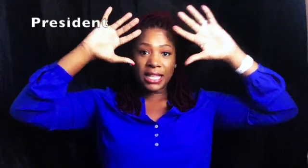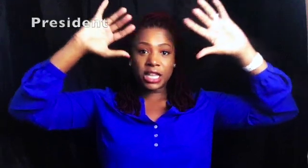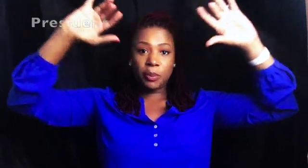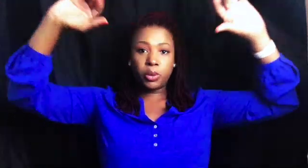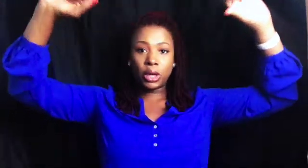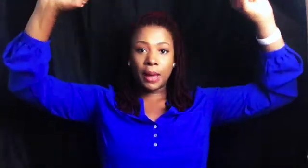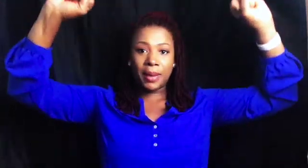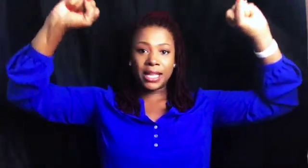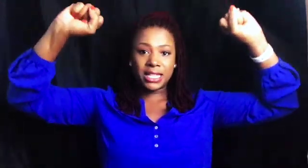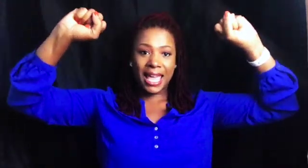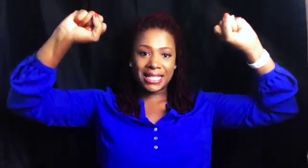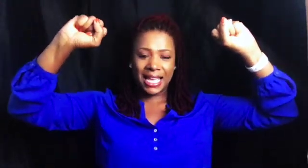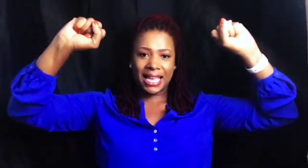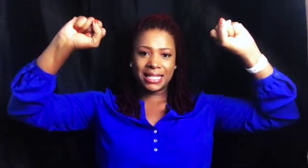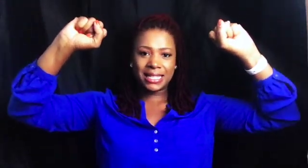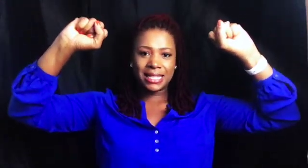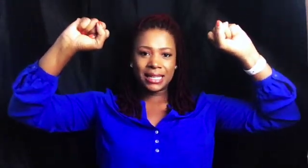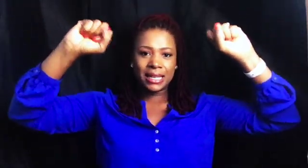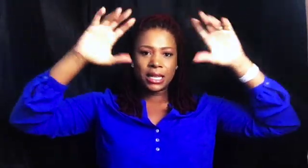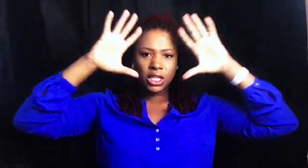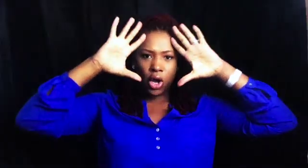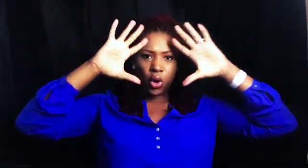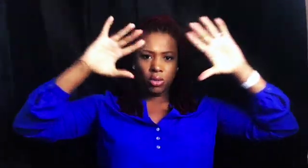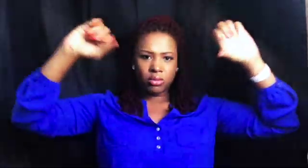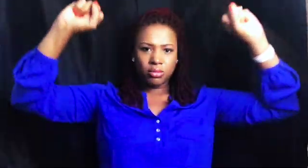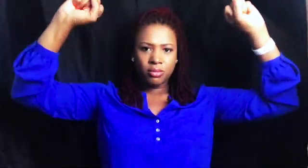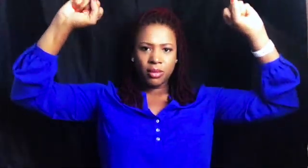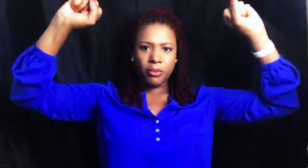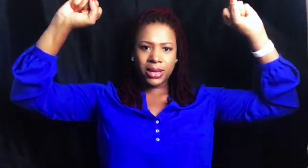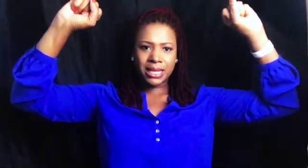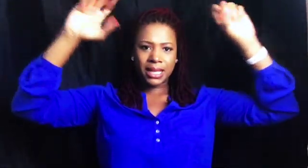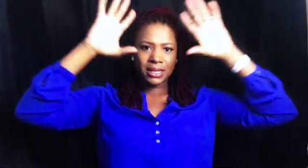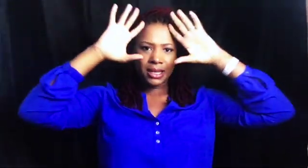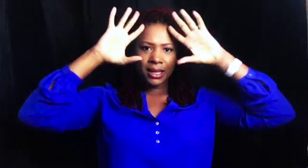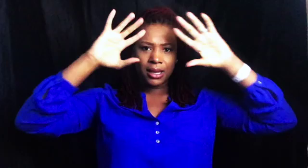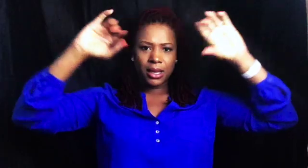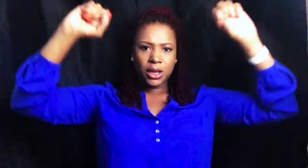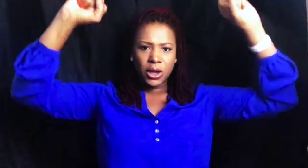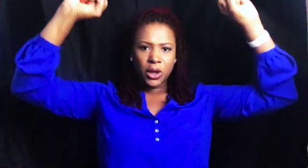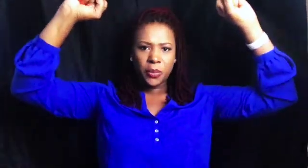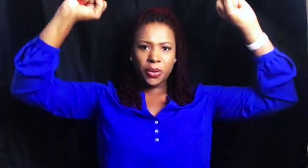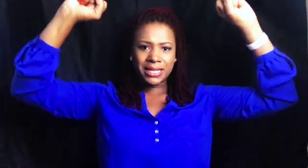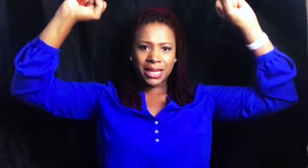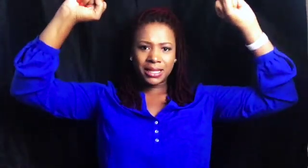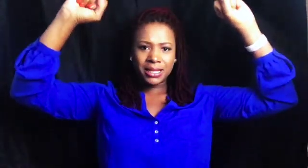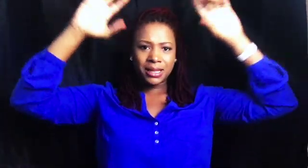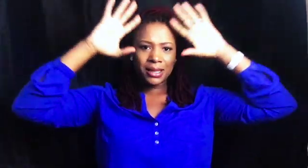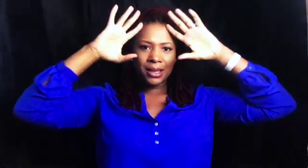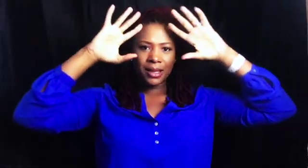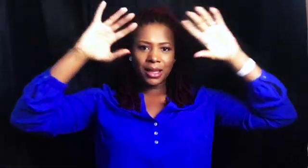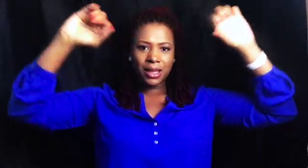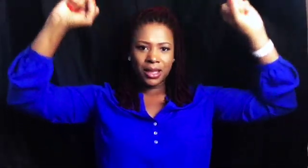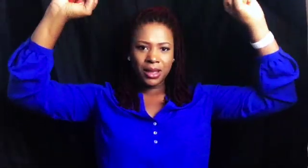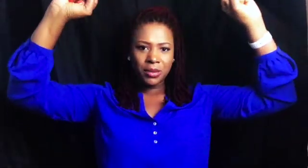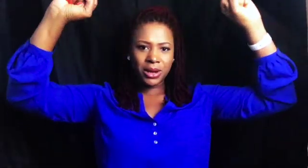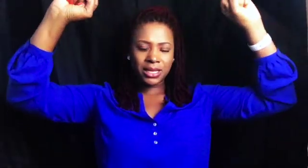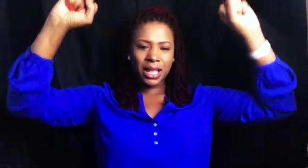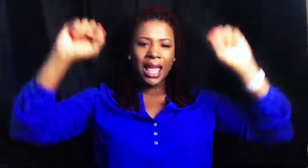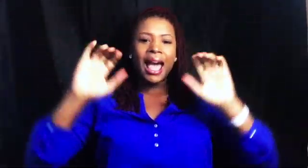going to pull up into S hands. So president, president, president. I